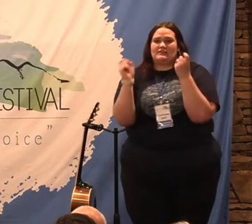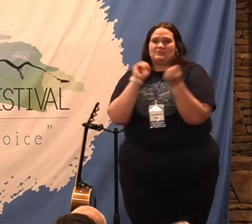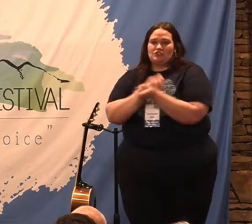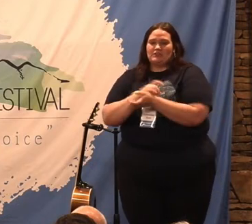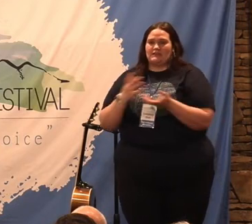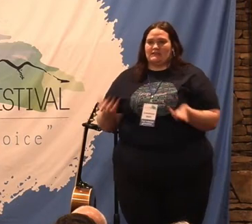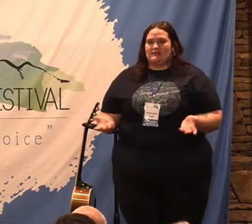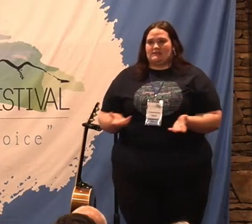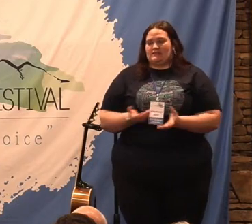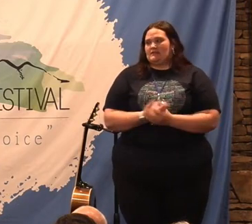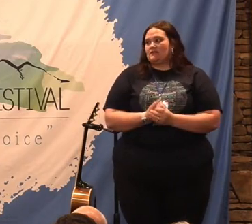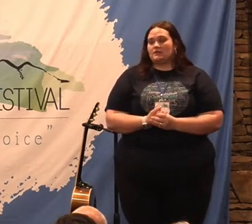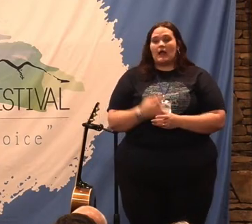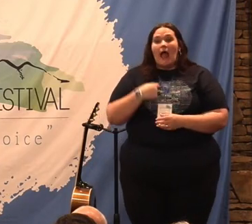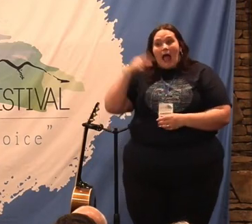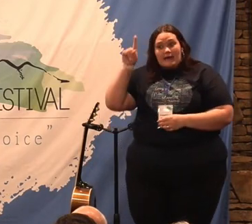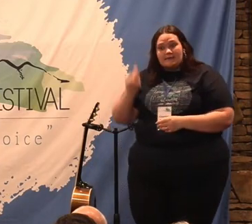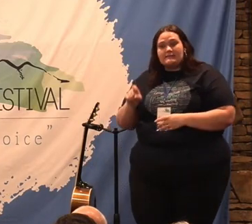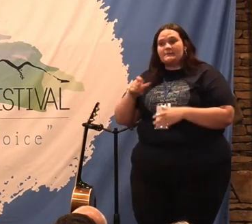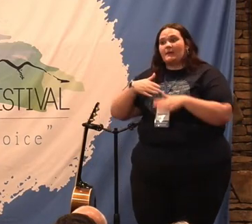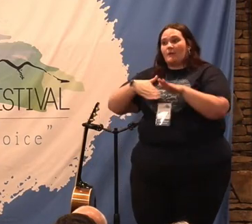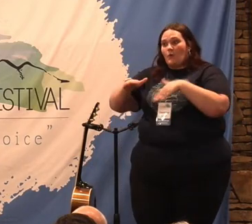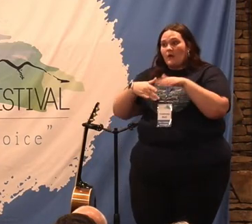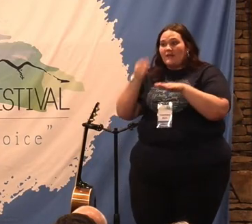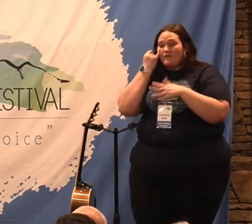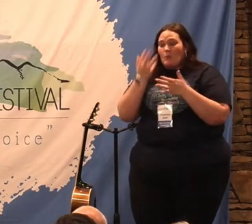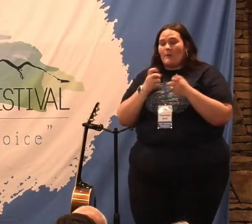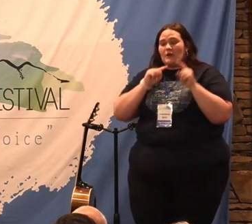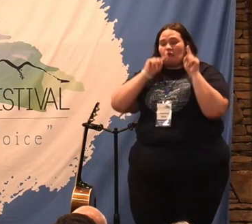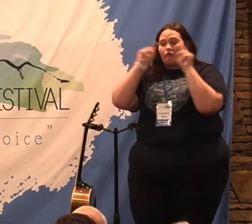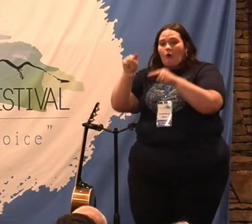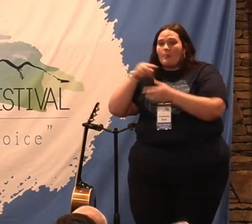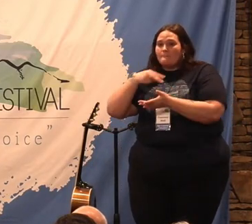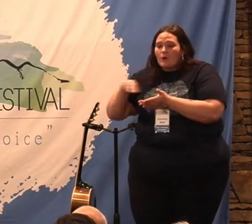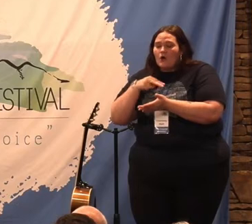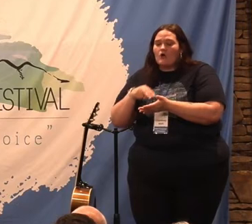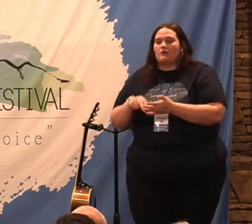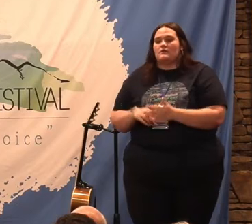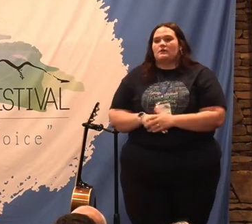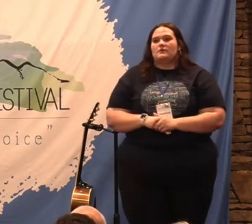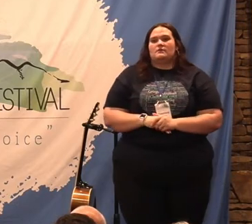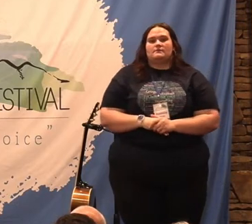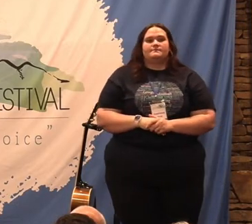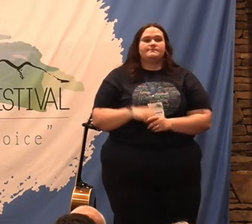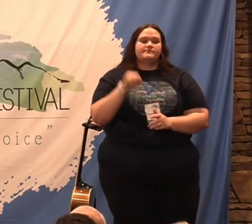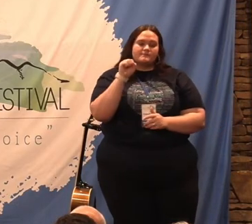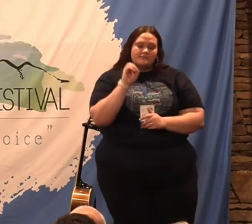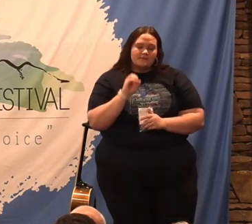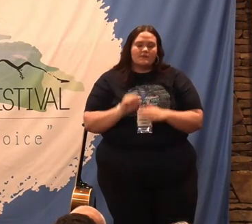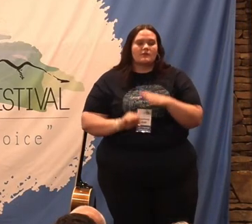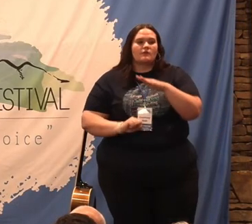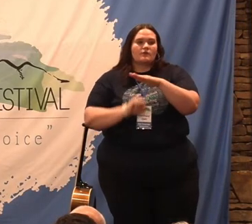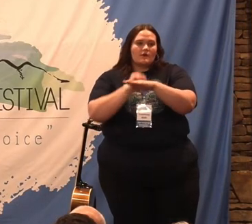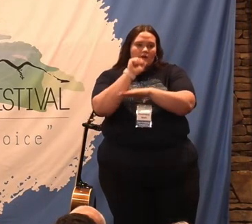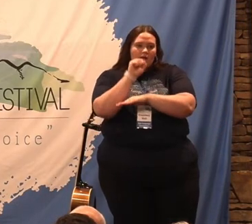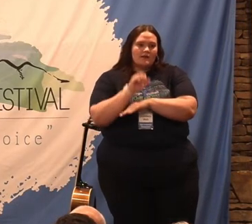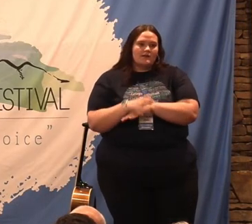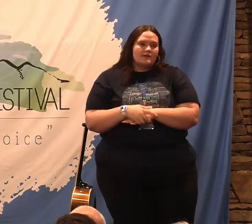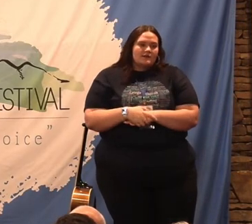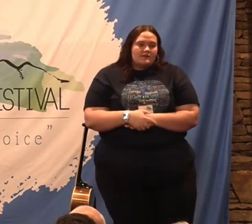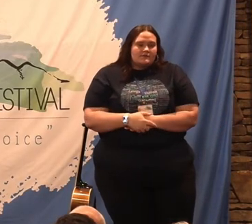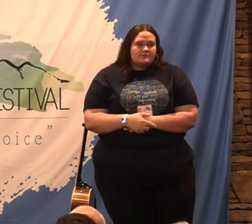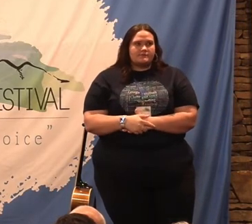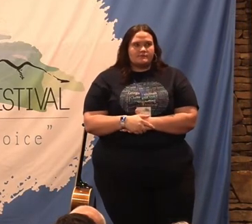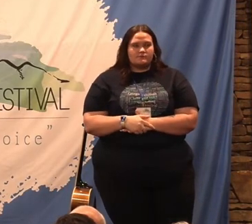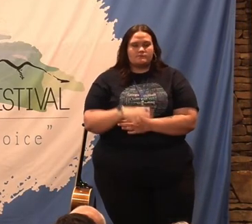I gotta be able to walk if you want me to get to that ball. So, in a half-hearted attempt at passive aggression,